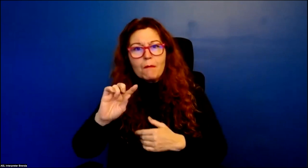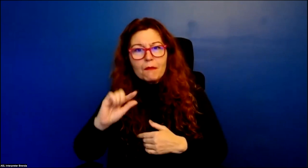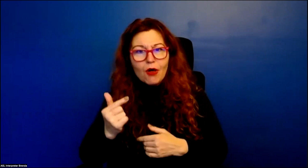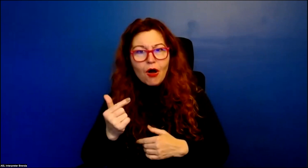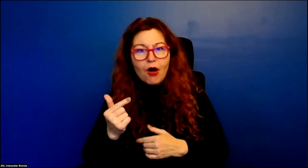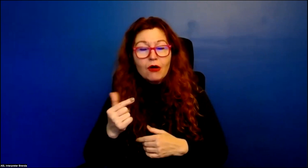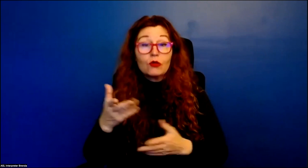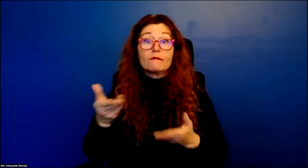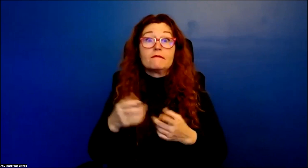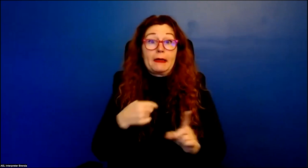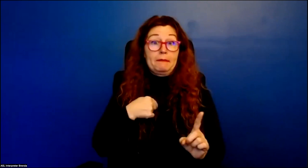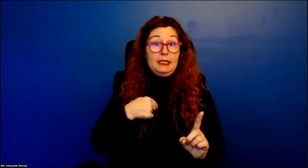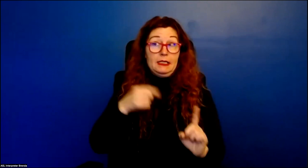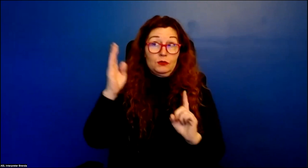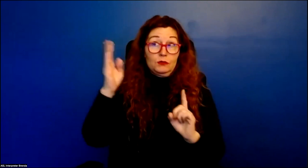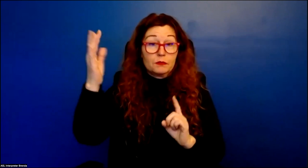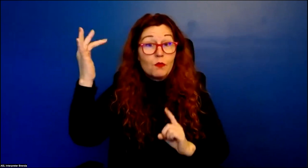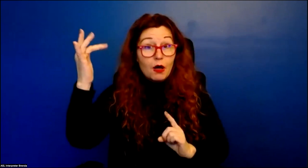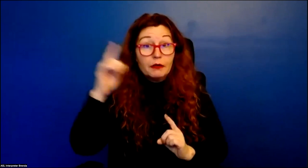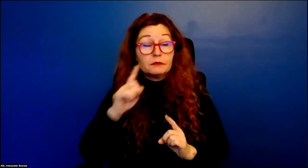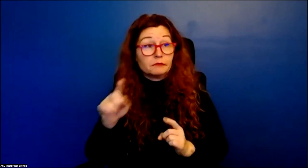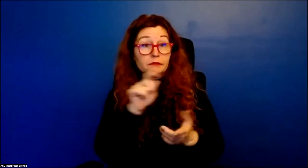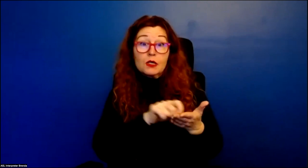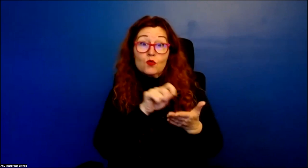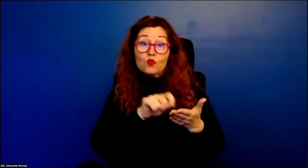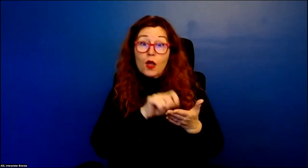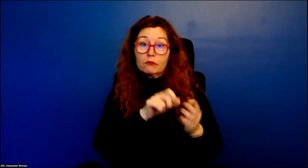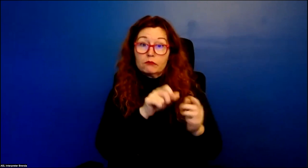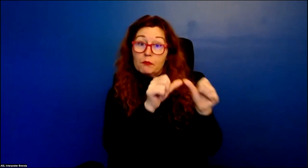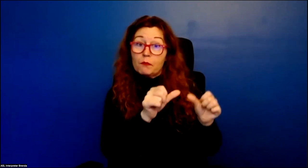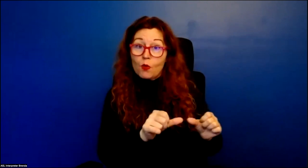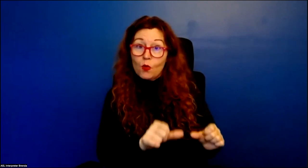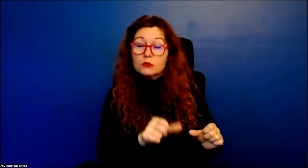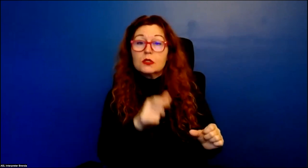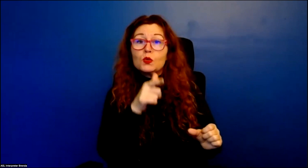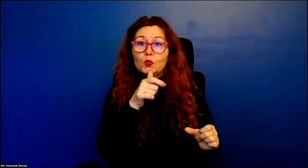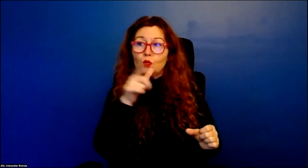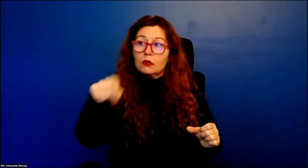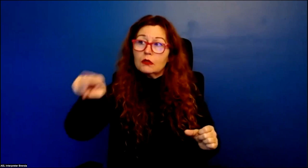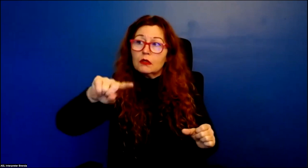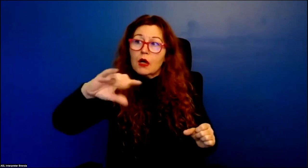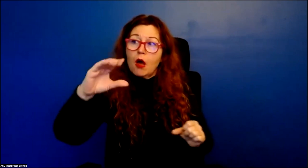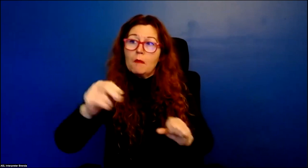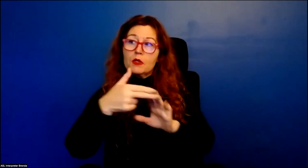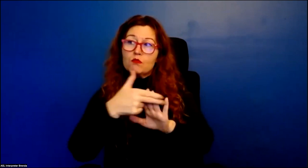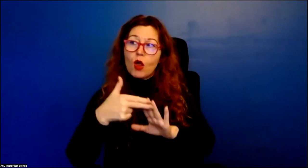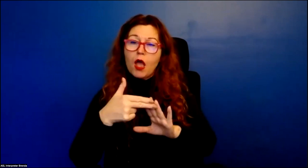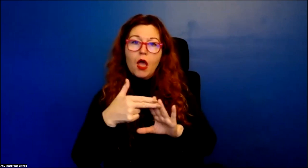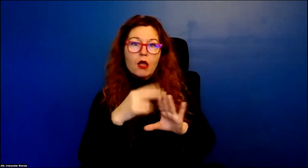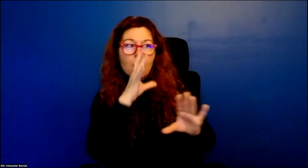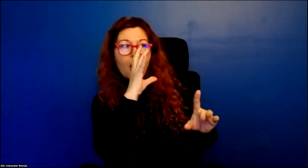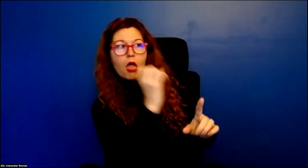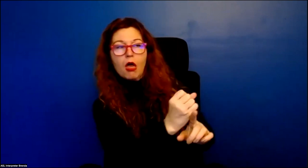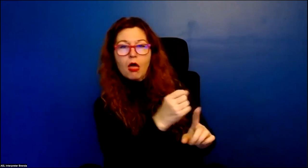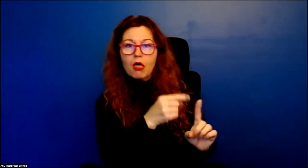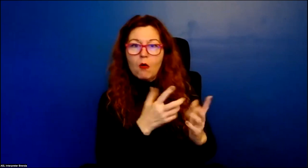that the vision matters to the companies that are branding? And what I realized